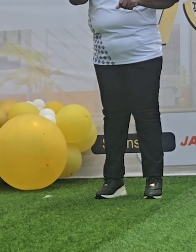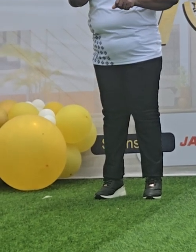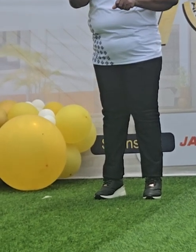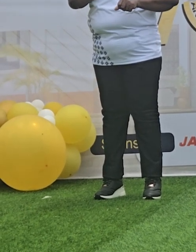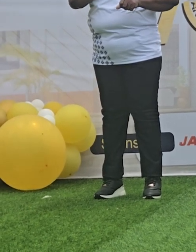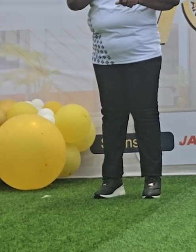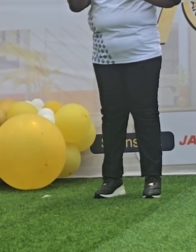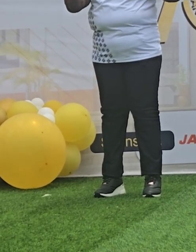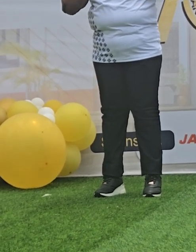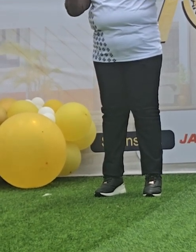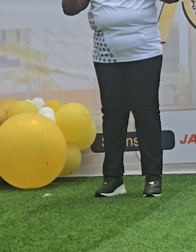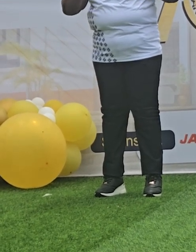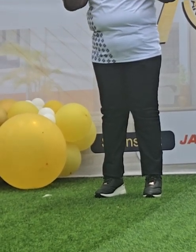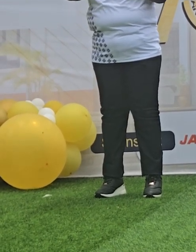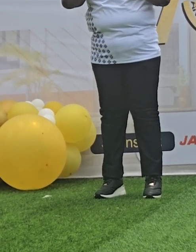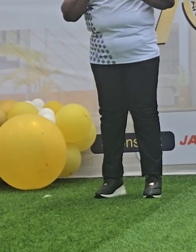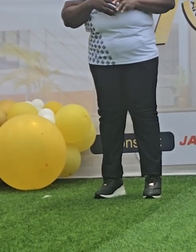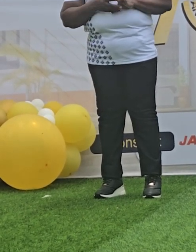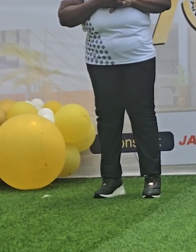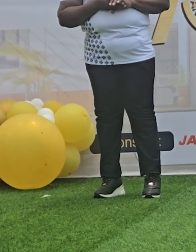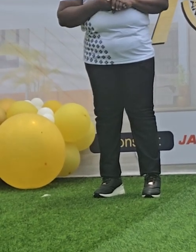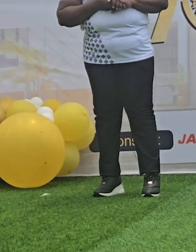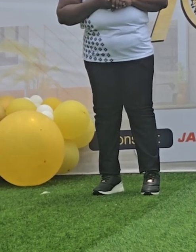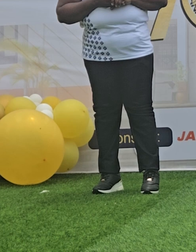later police administration.